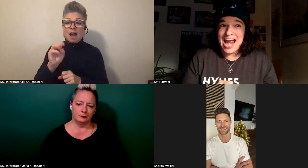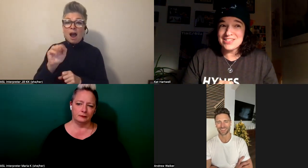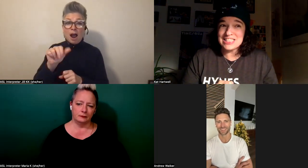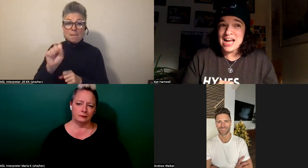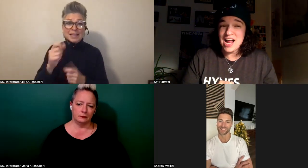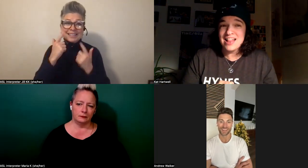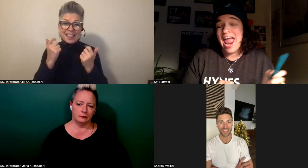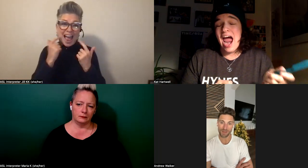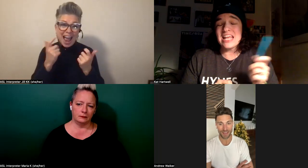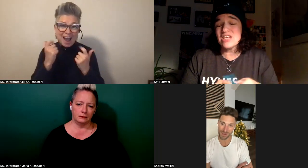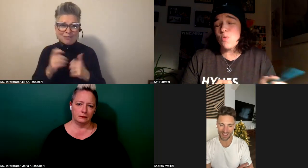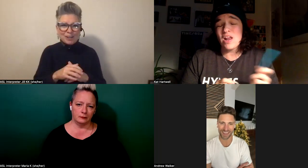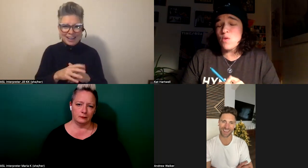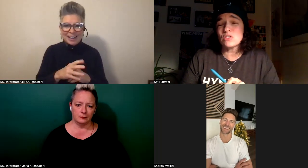talking Yeah.